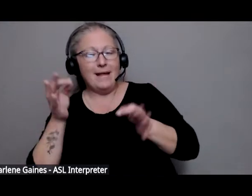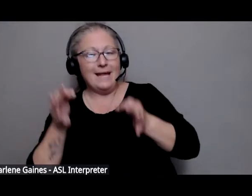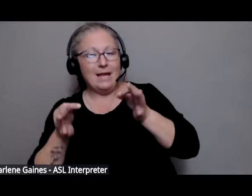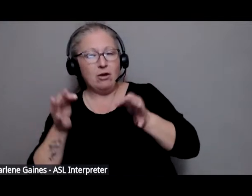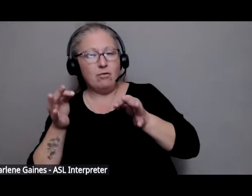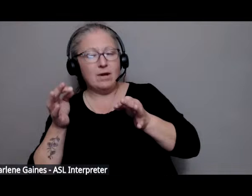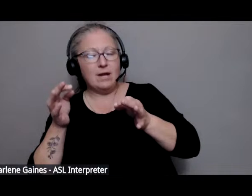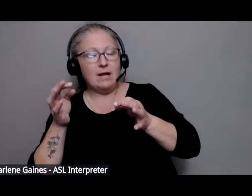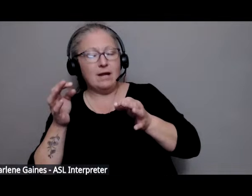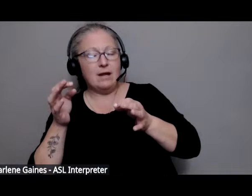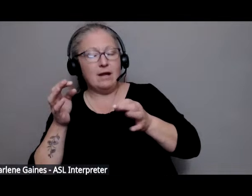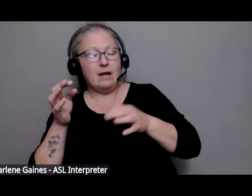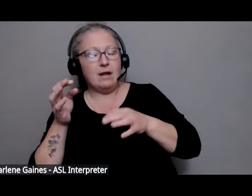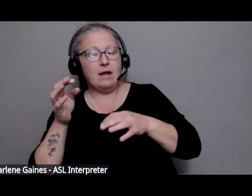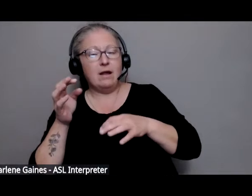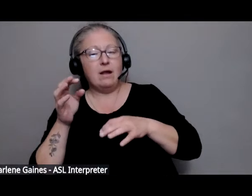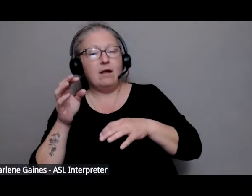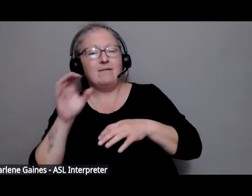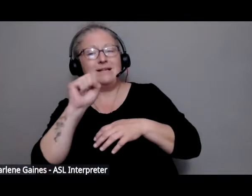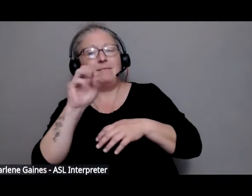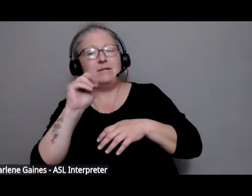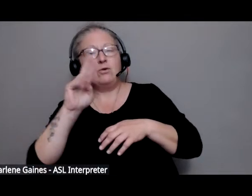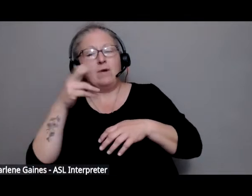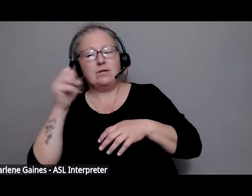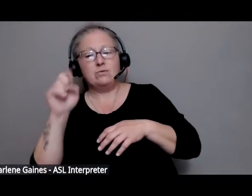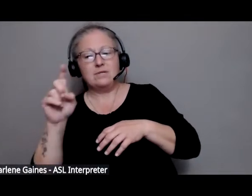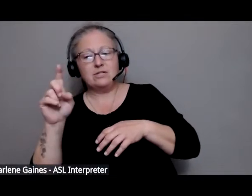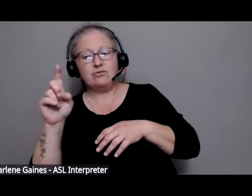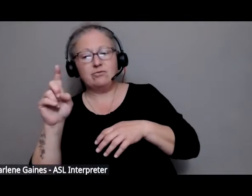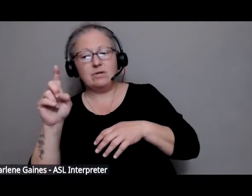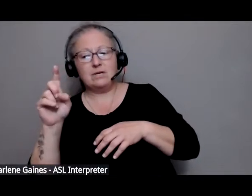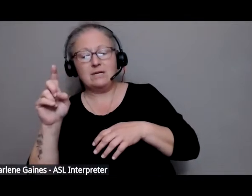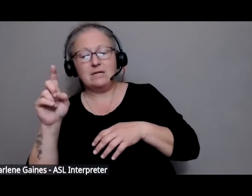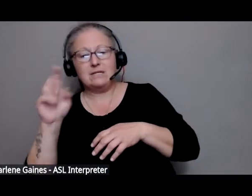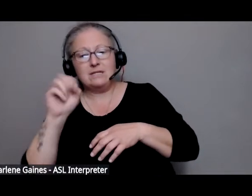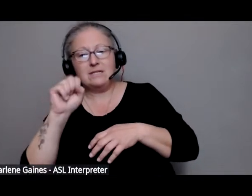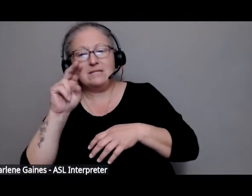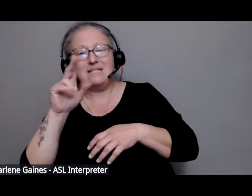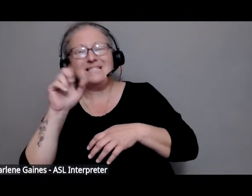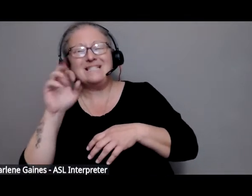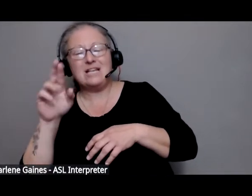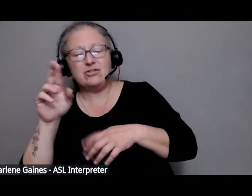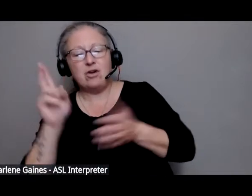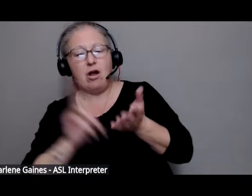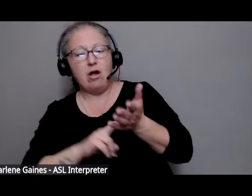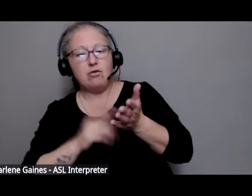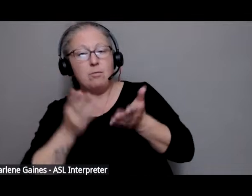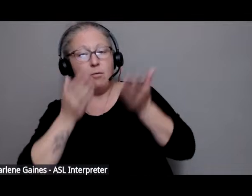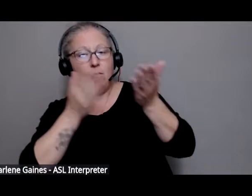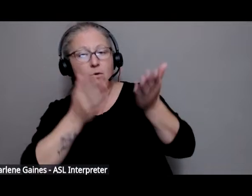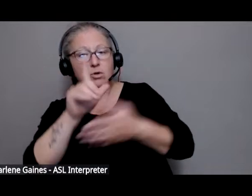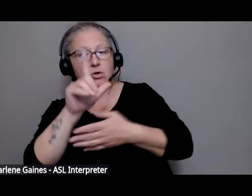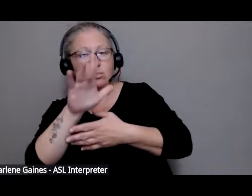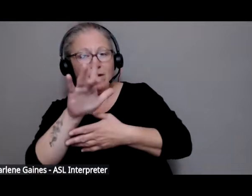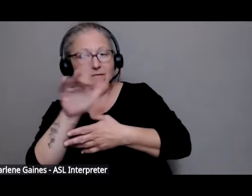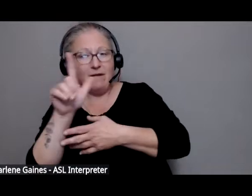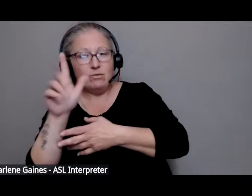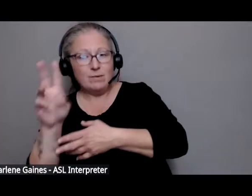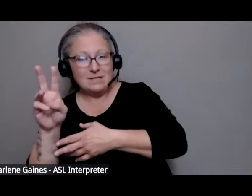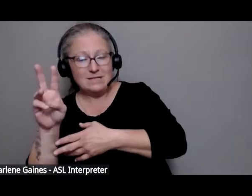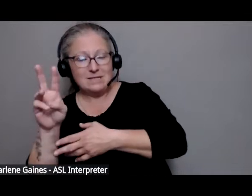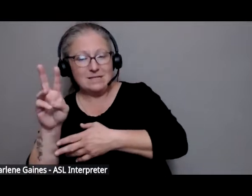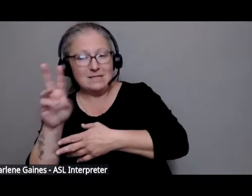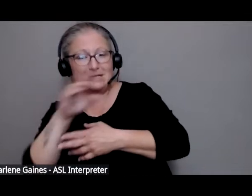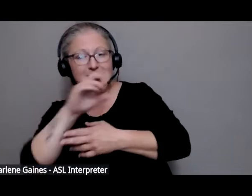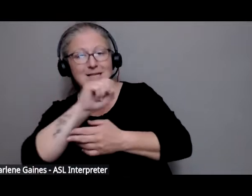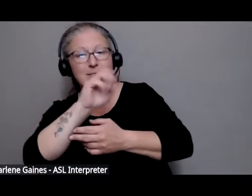the San Mateo Union High School District successor contract proposal for 25-26 and the San